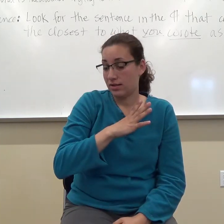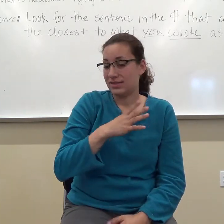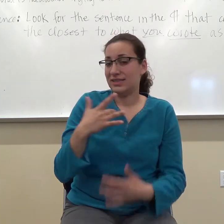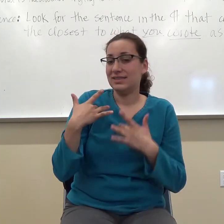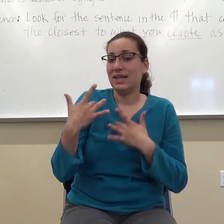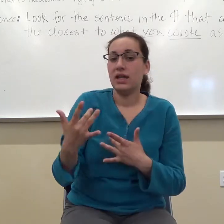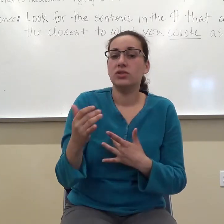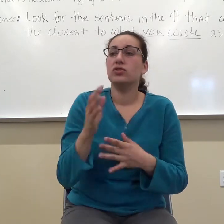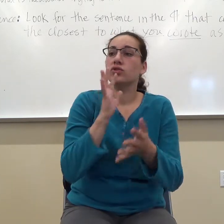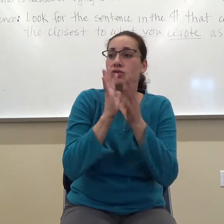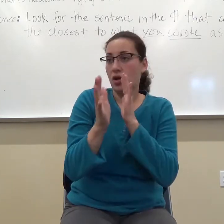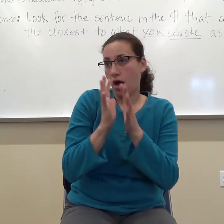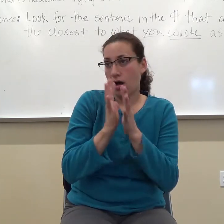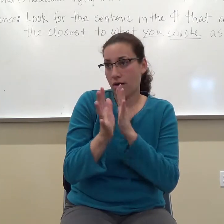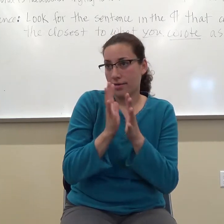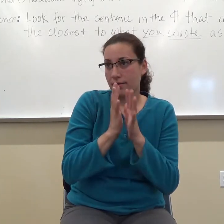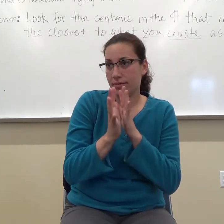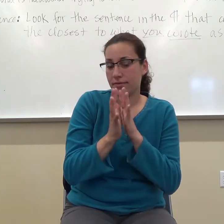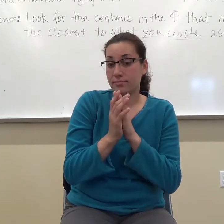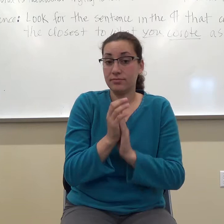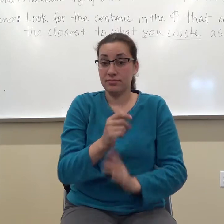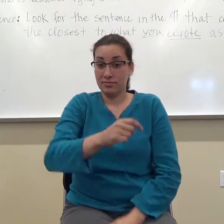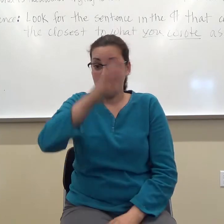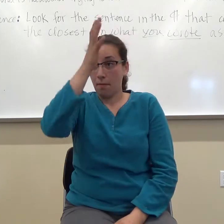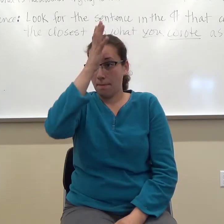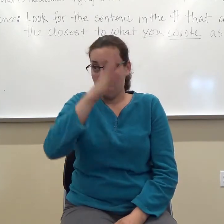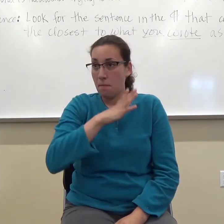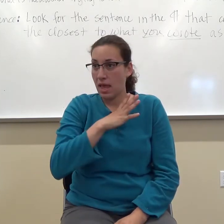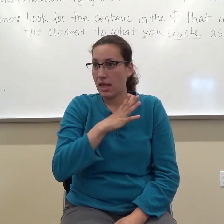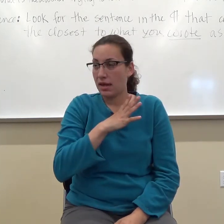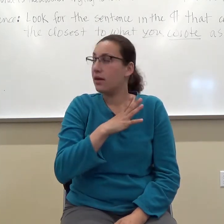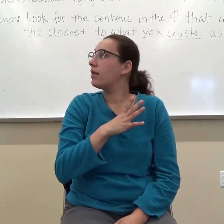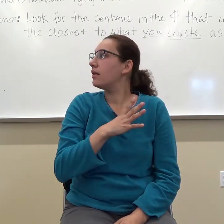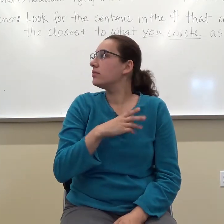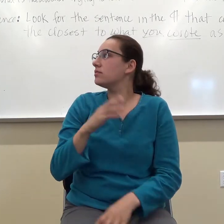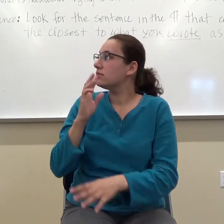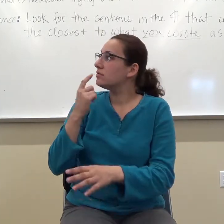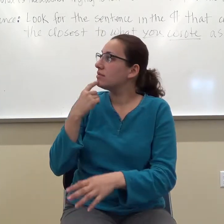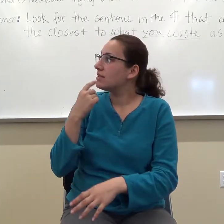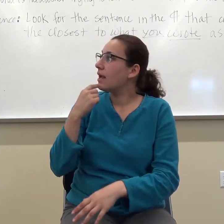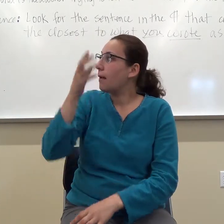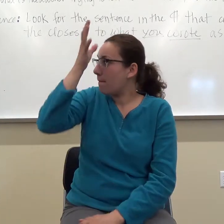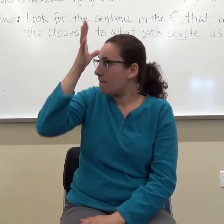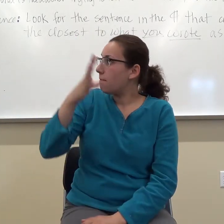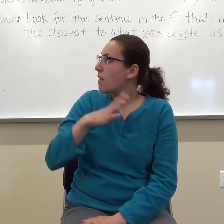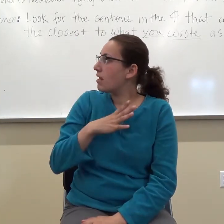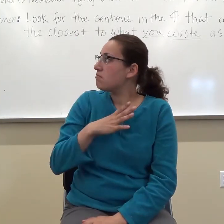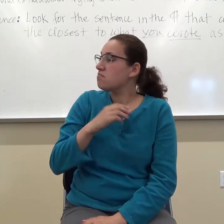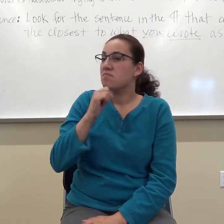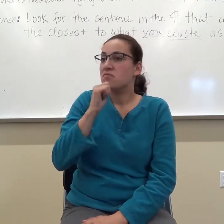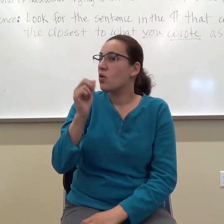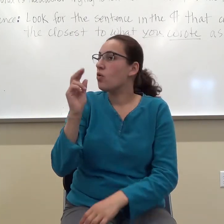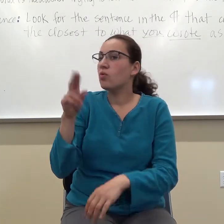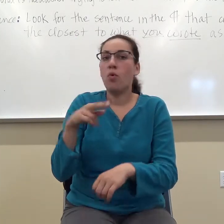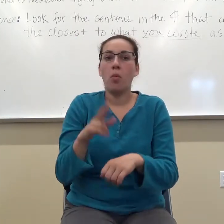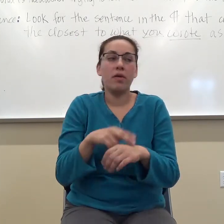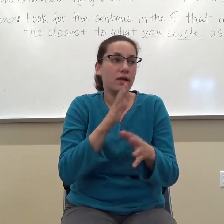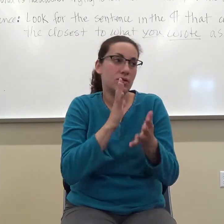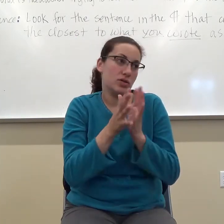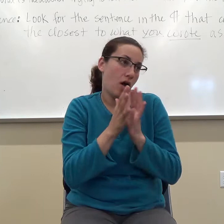okay? If men do mention, okay, men don't usually talk. So what's the